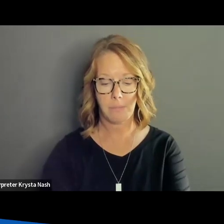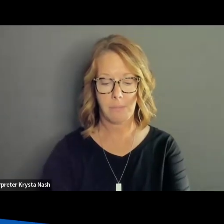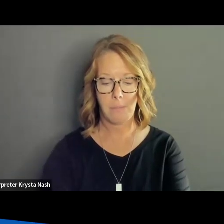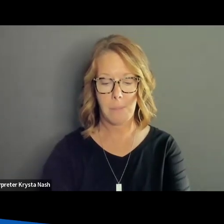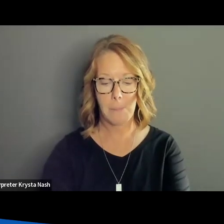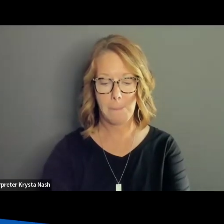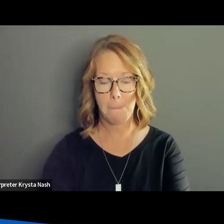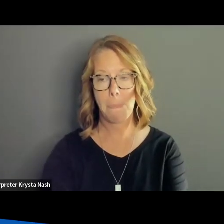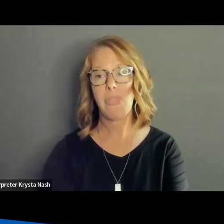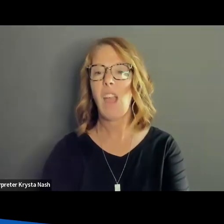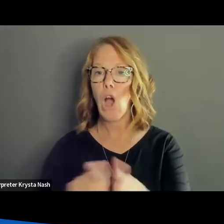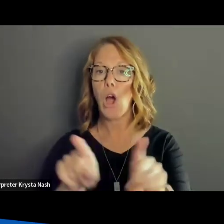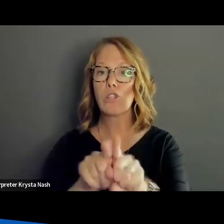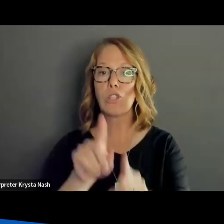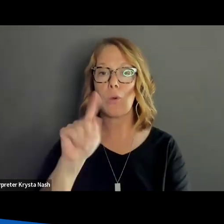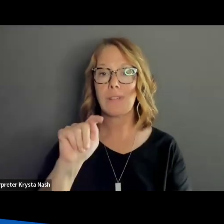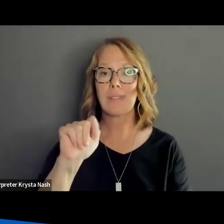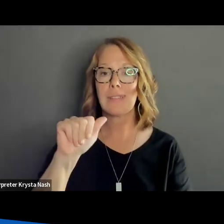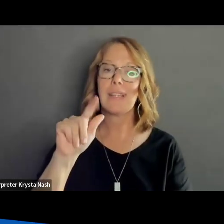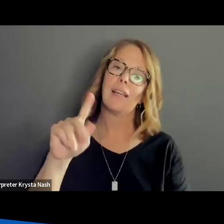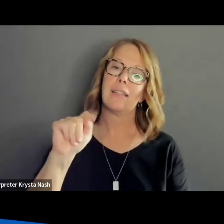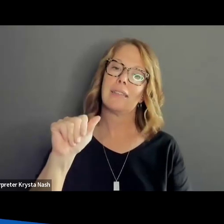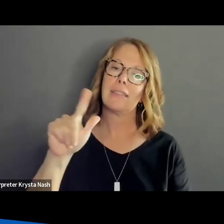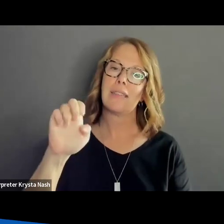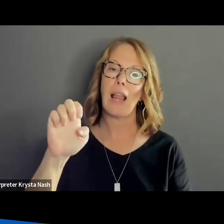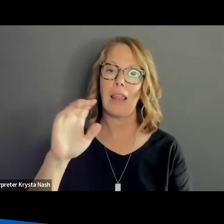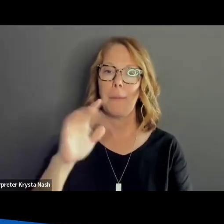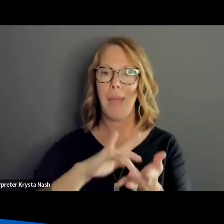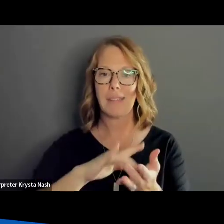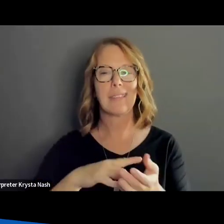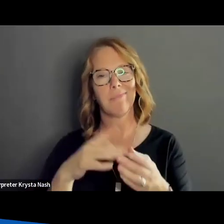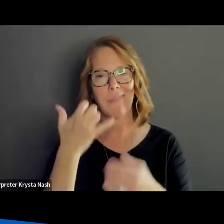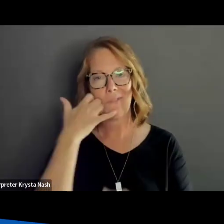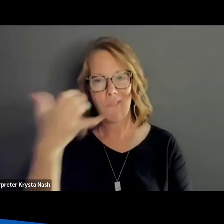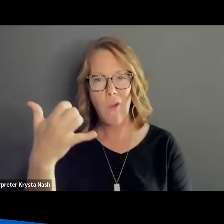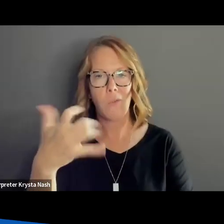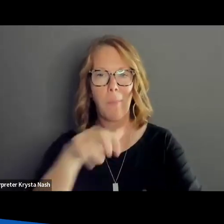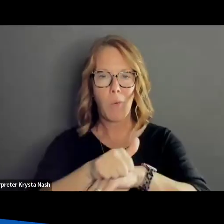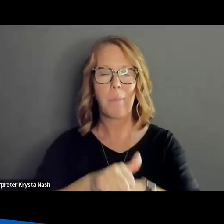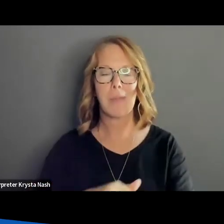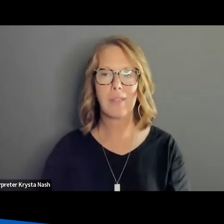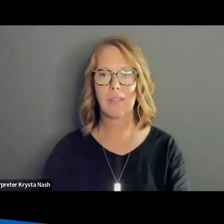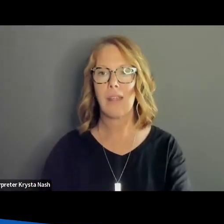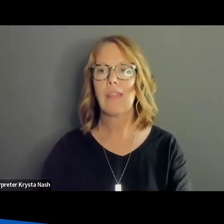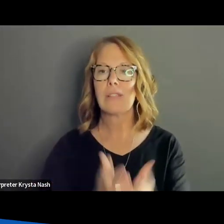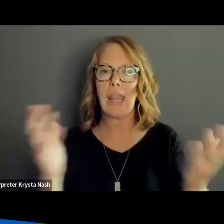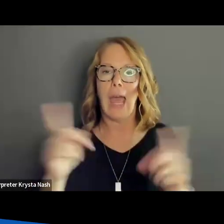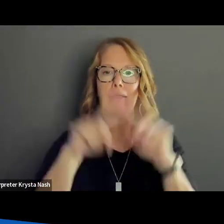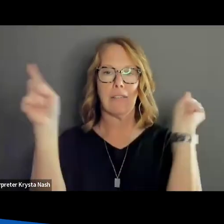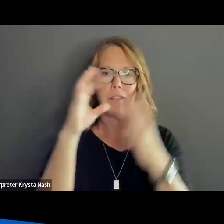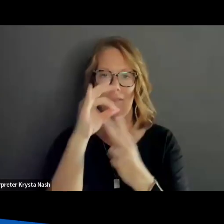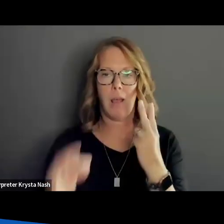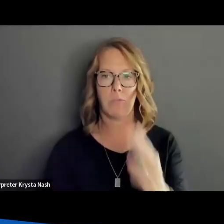now, which has certainly opened healthcare treatments to people. And so there's a lot of different